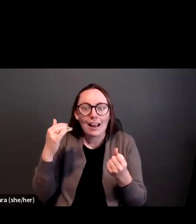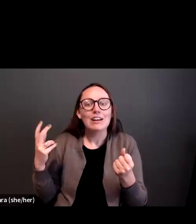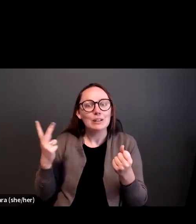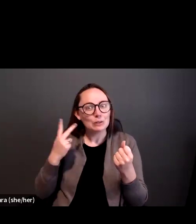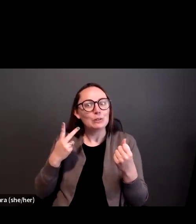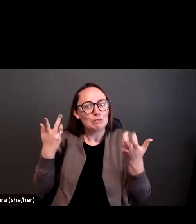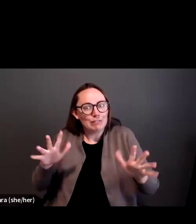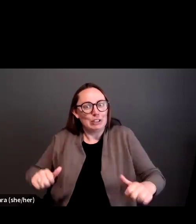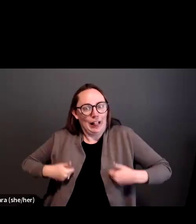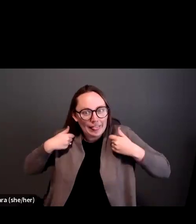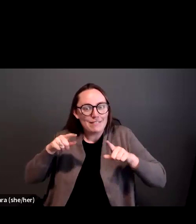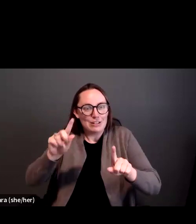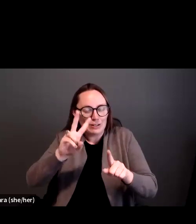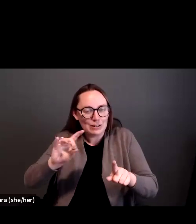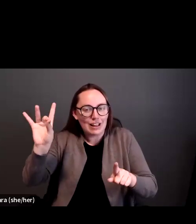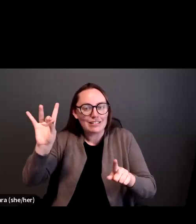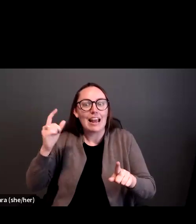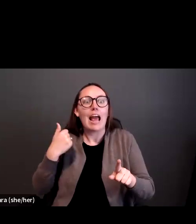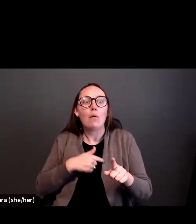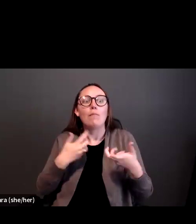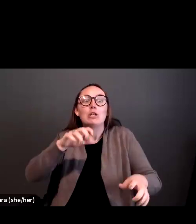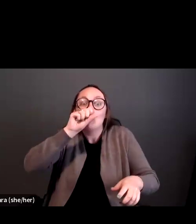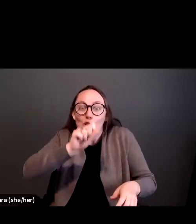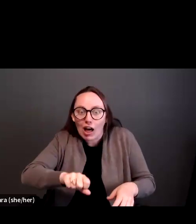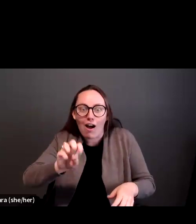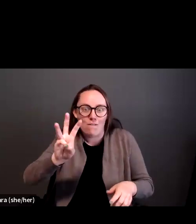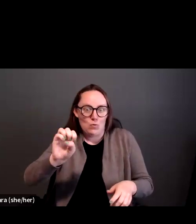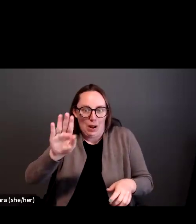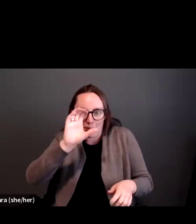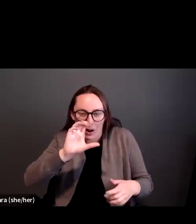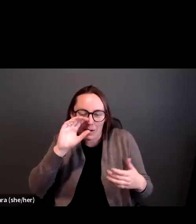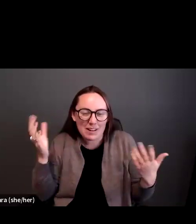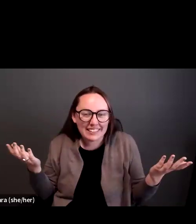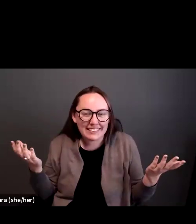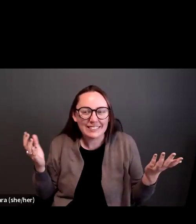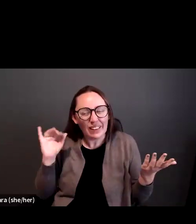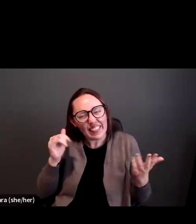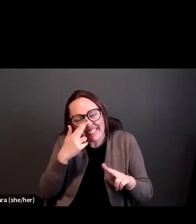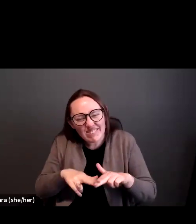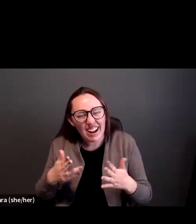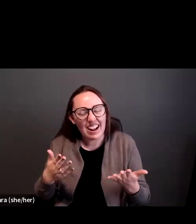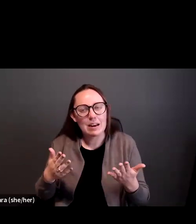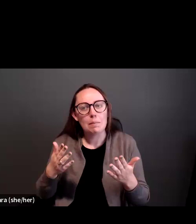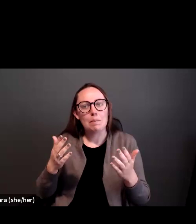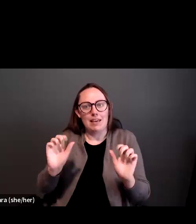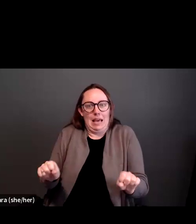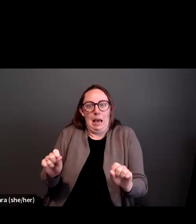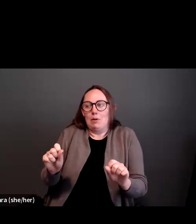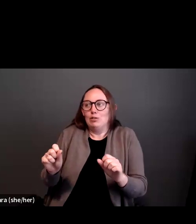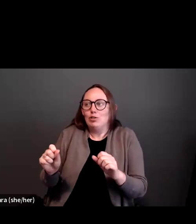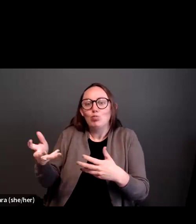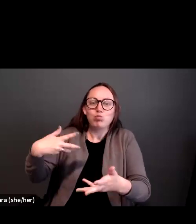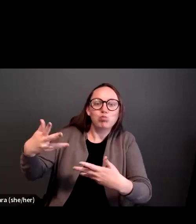this time. And so it's been great on the level of just having conversations with students about something that we can also share back